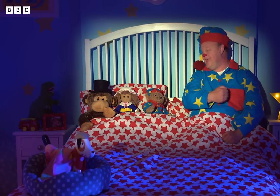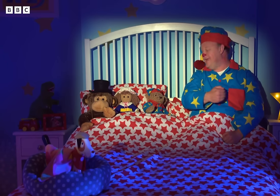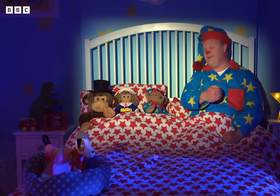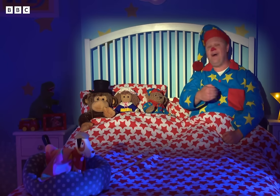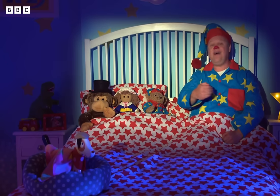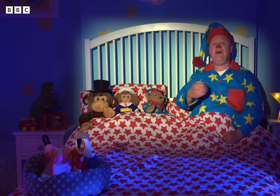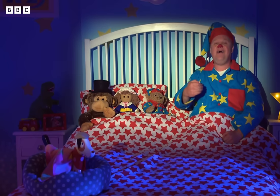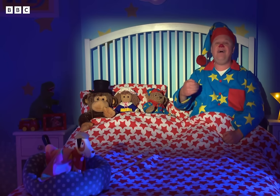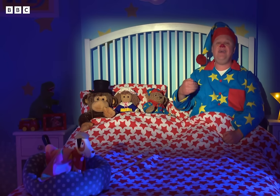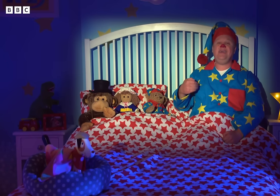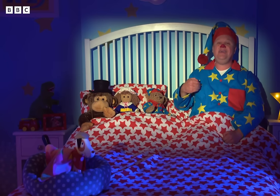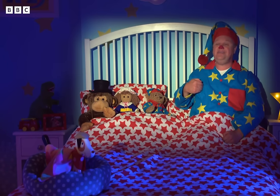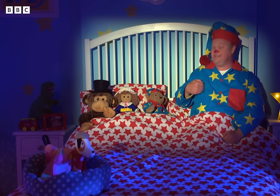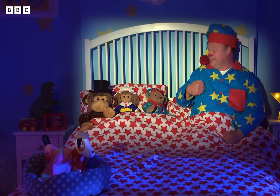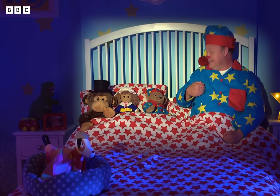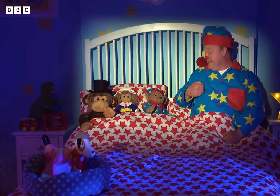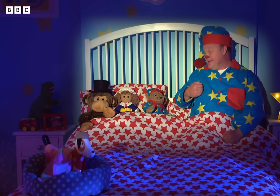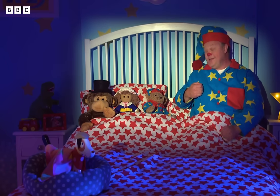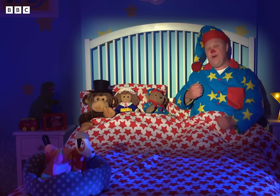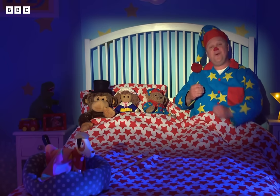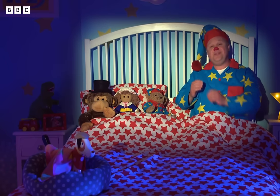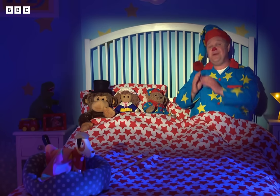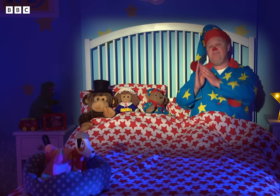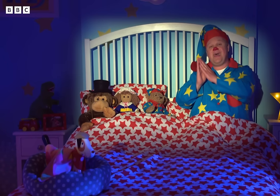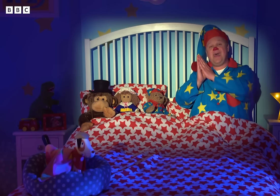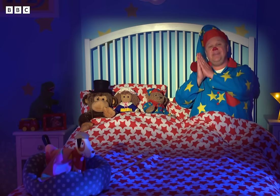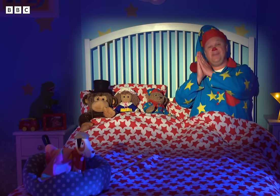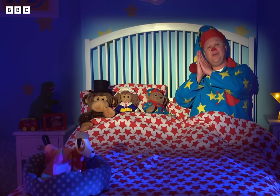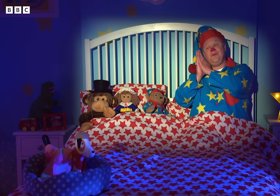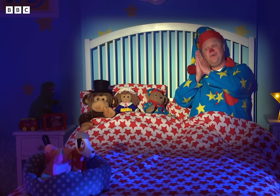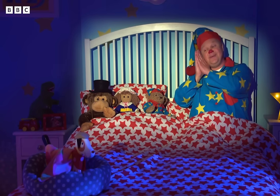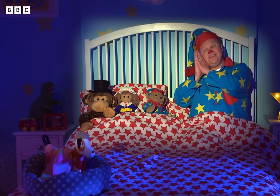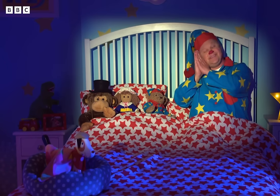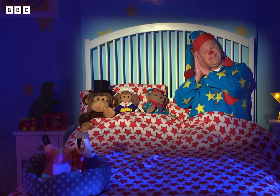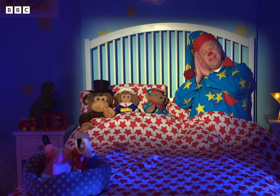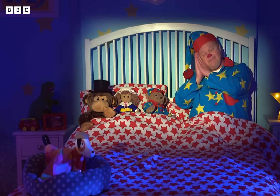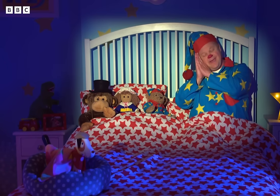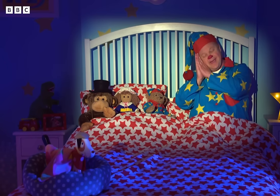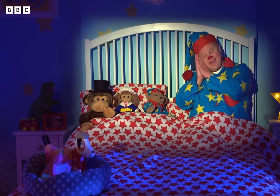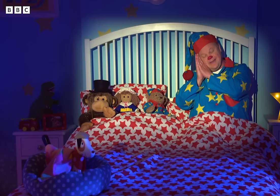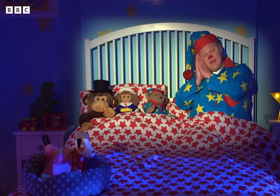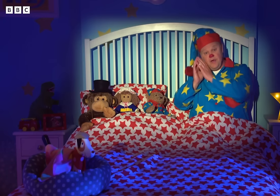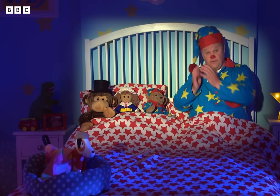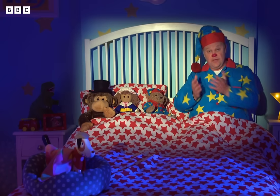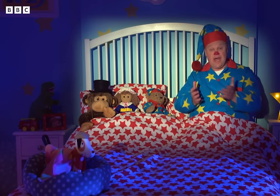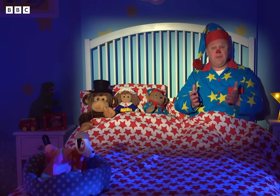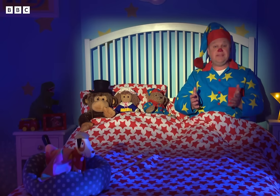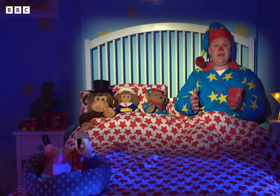morning light. Go to bed, you sleepy head, for now it's time